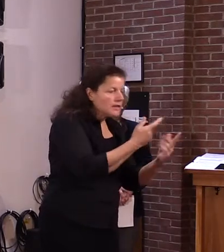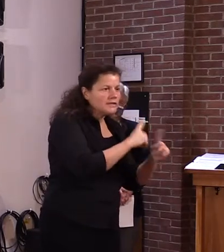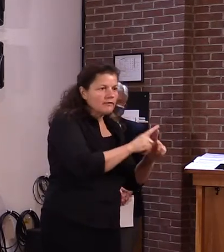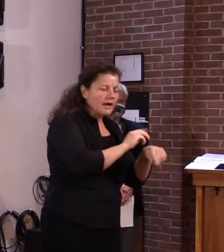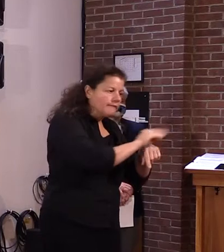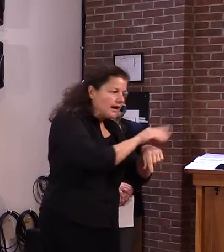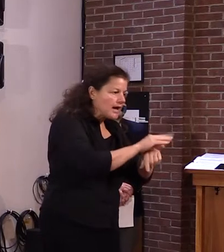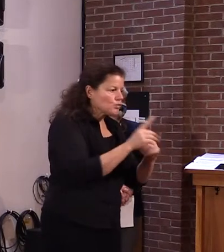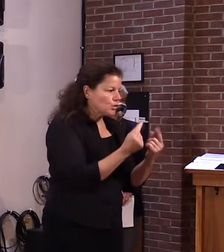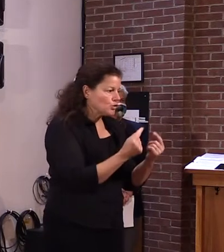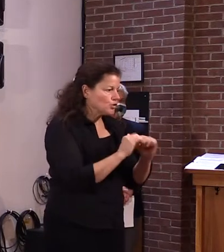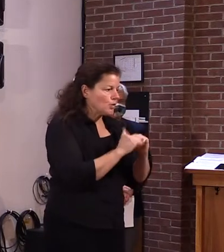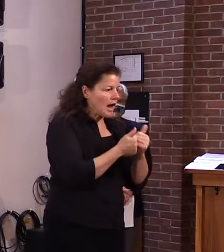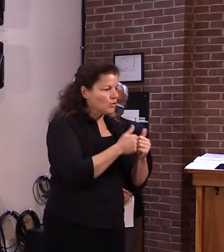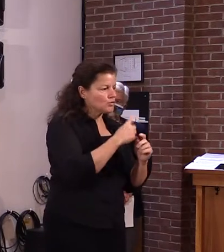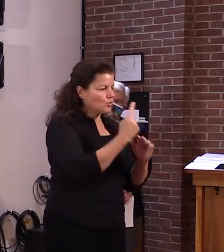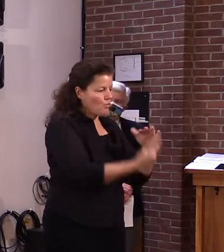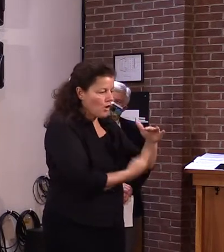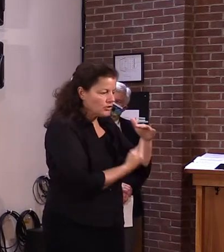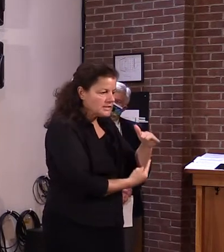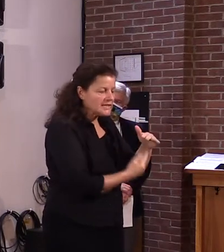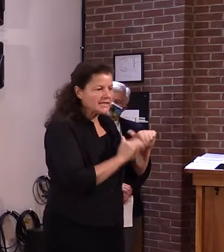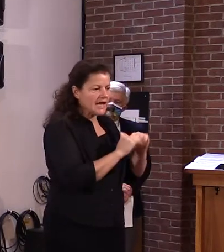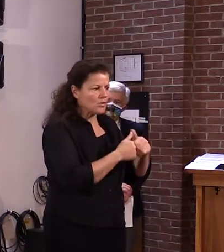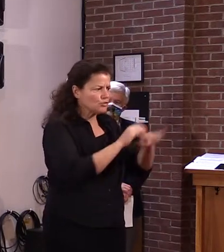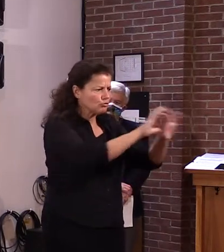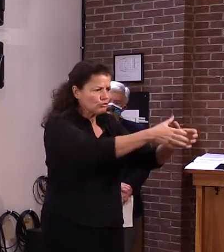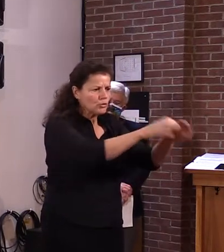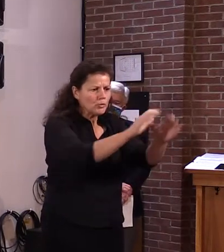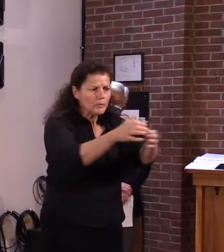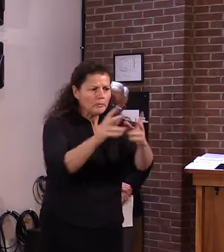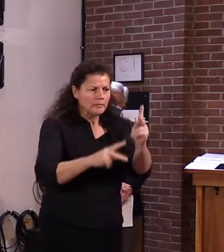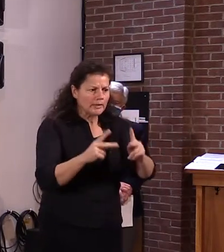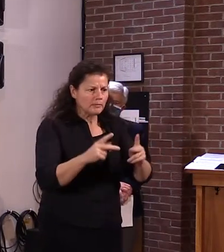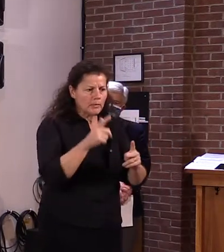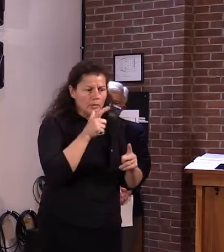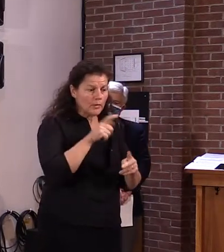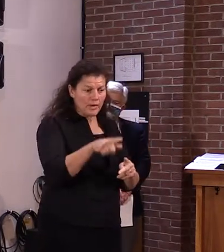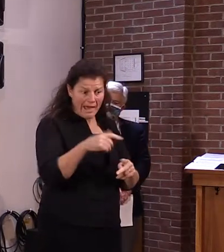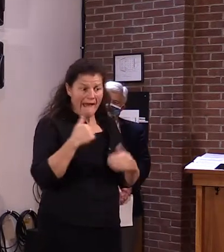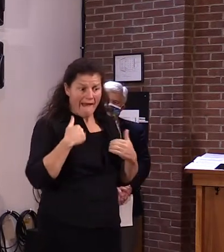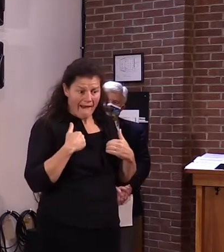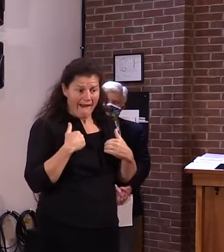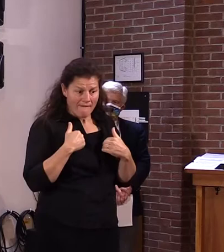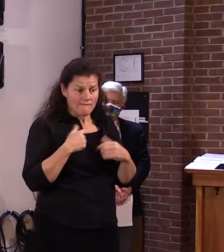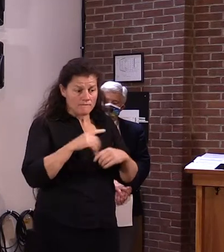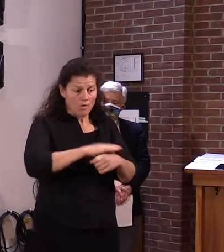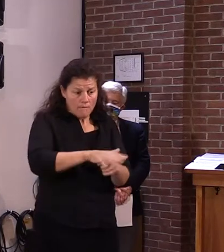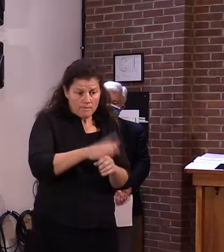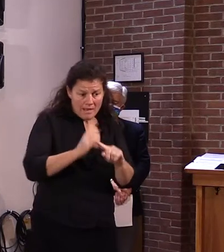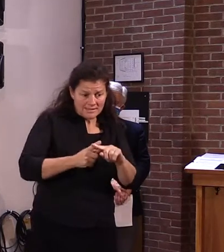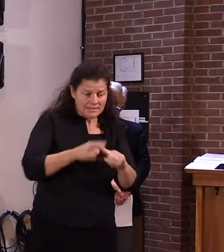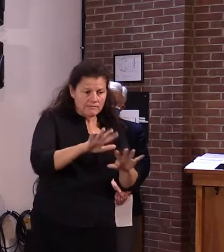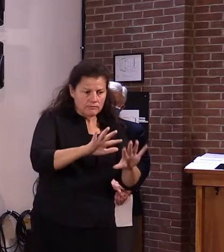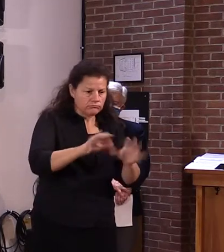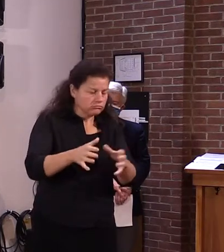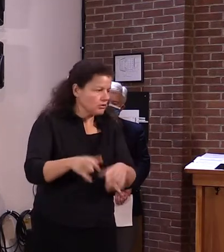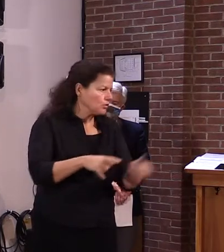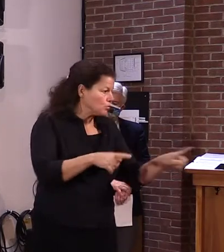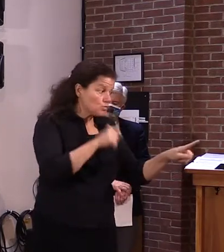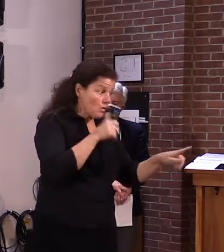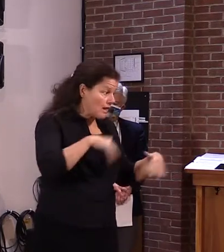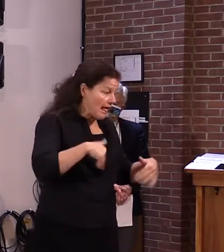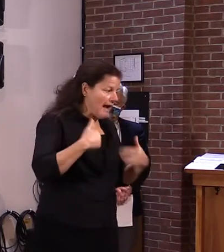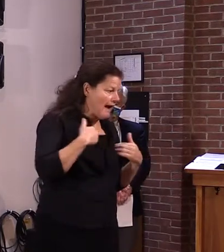and quarantine procedure and how to cohort people so that those who did not have a positive test would not be at risk,